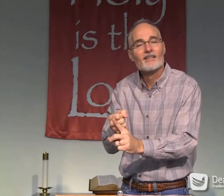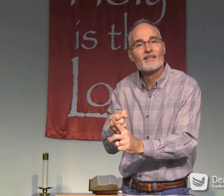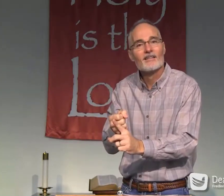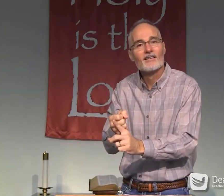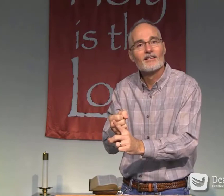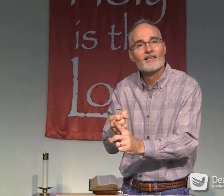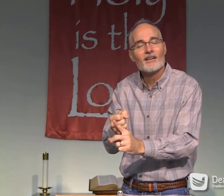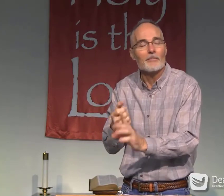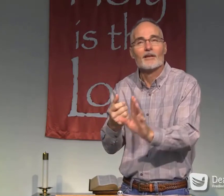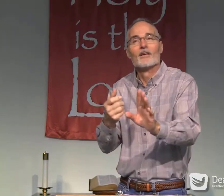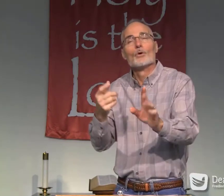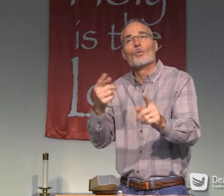have an eternal impact.